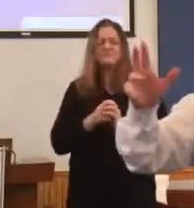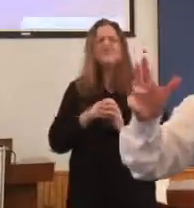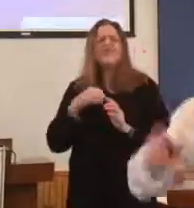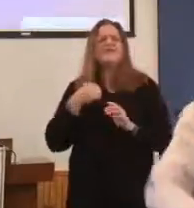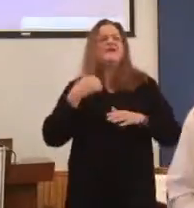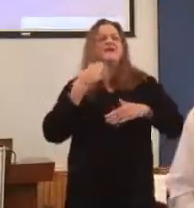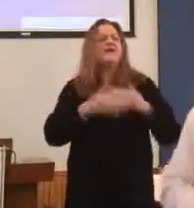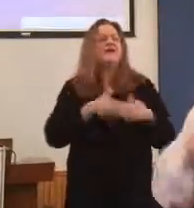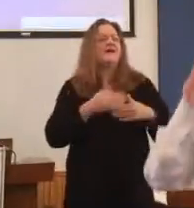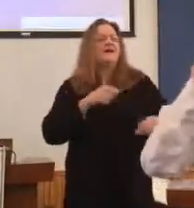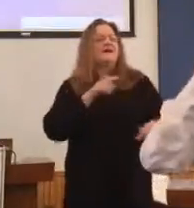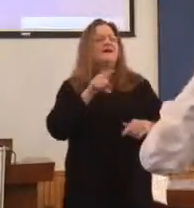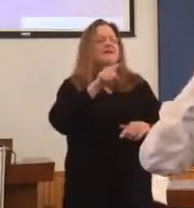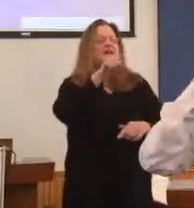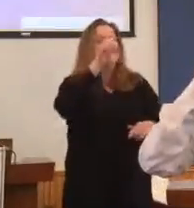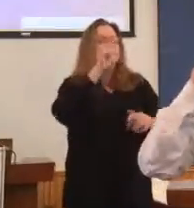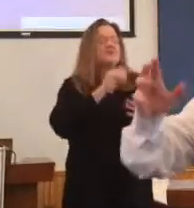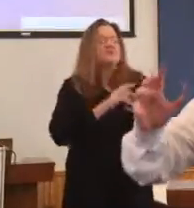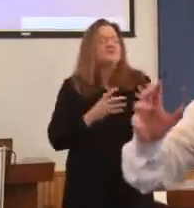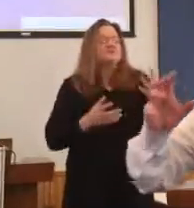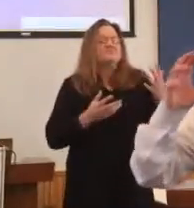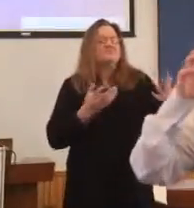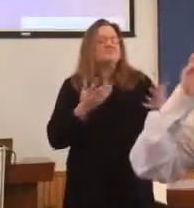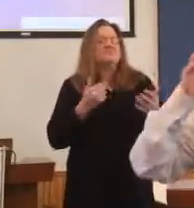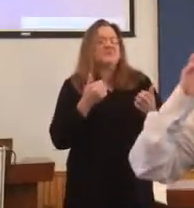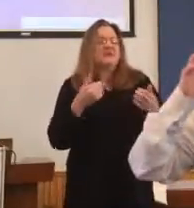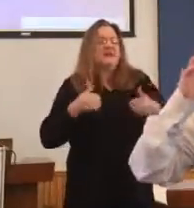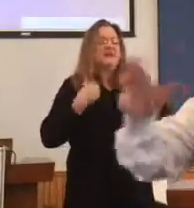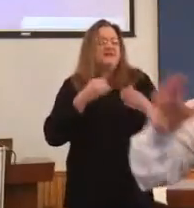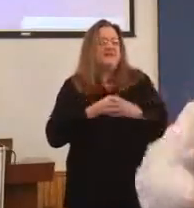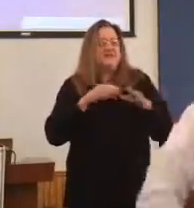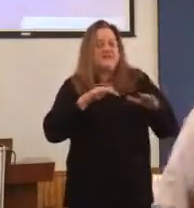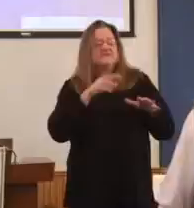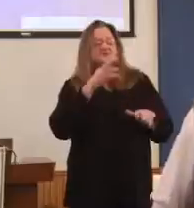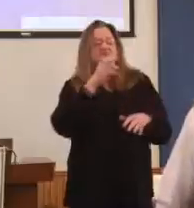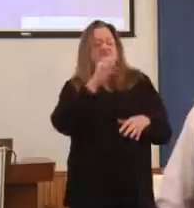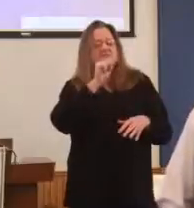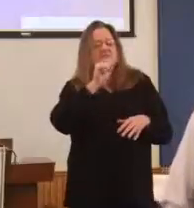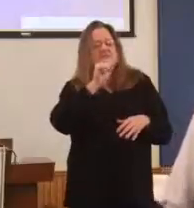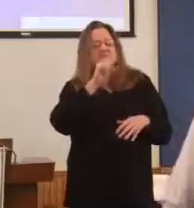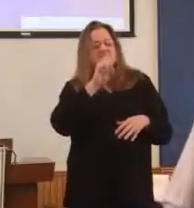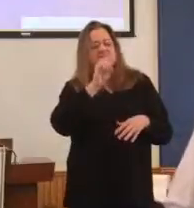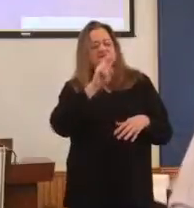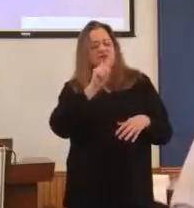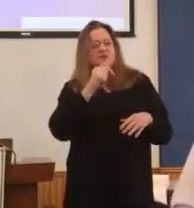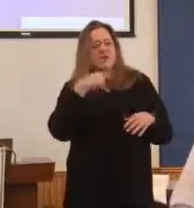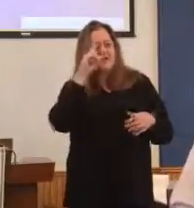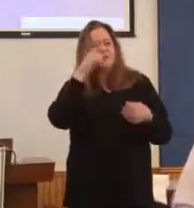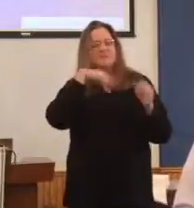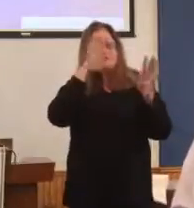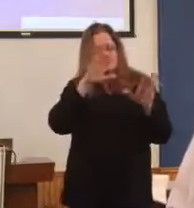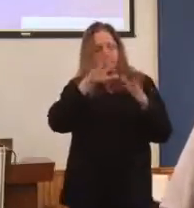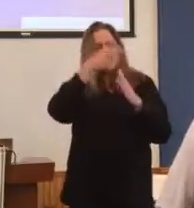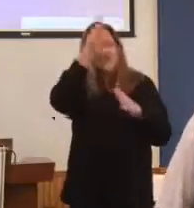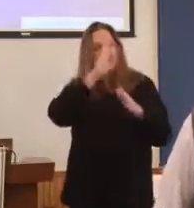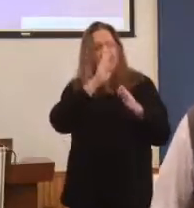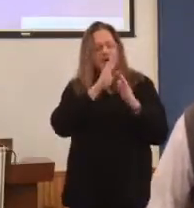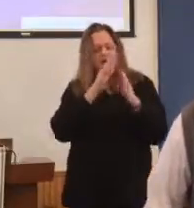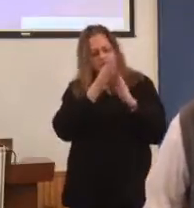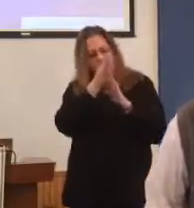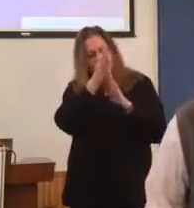go off and live in the desert and dedicate your life to God. You don't have to do